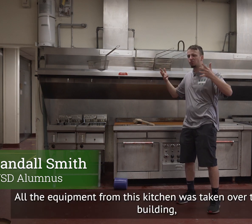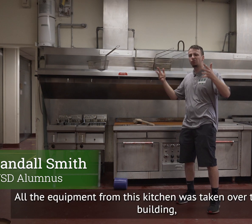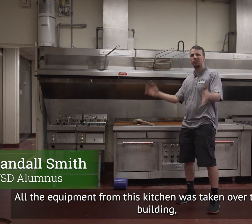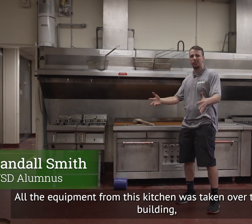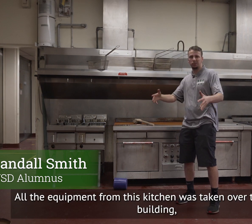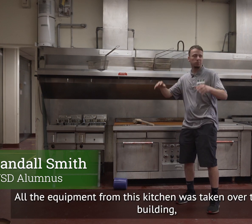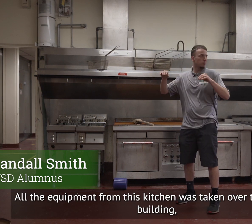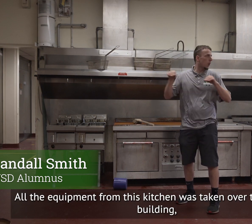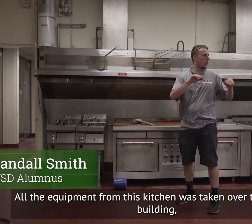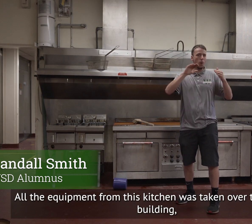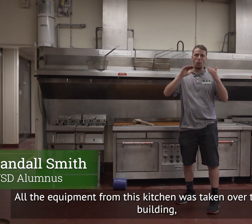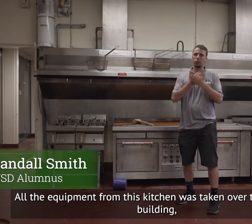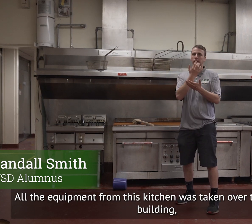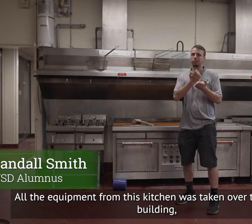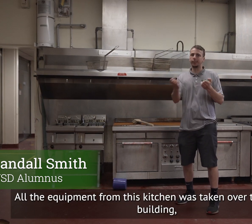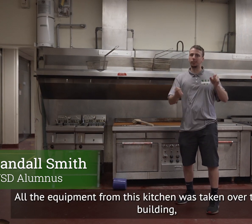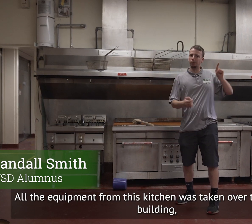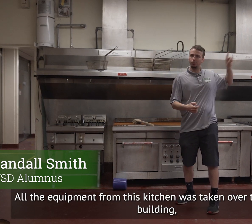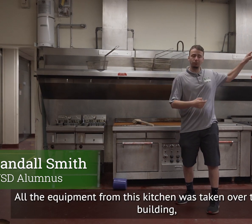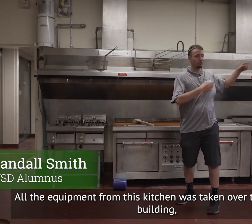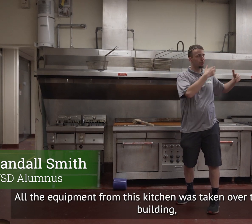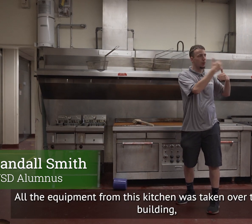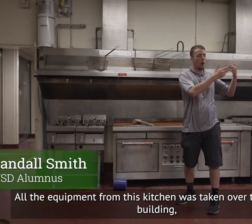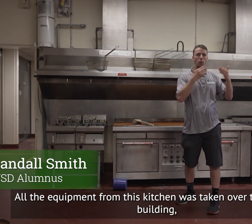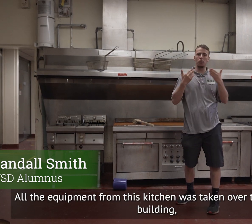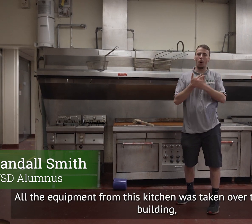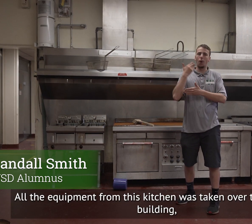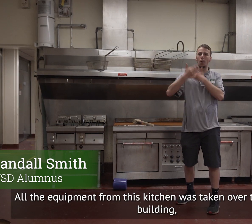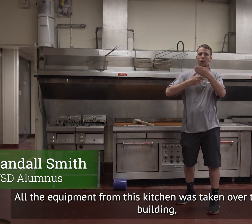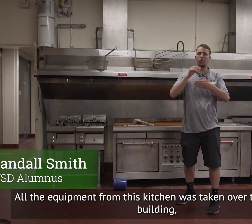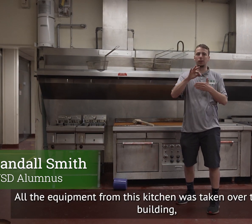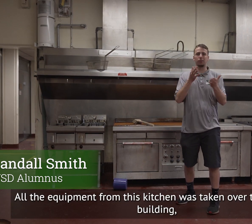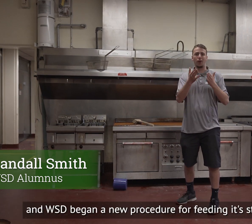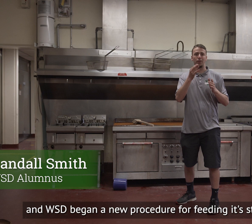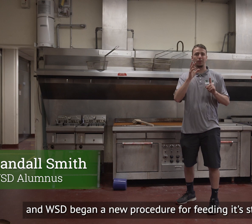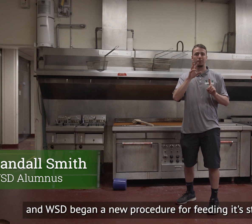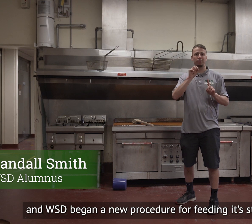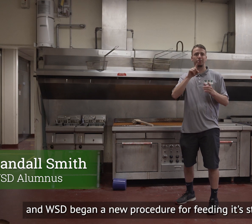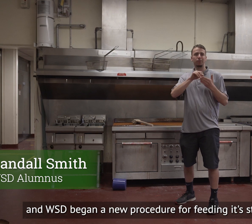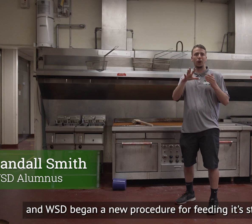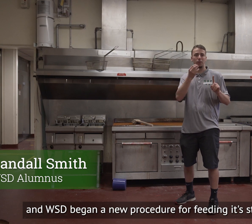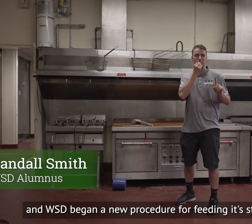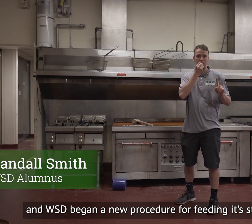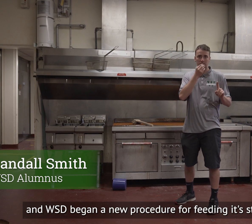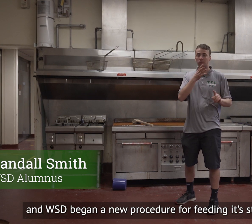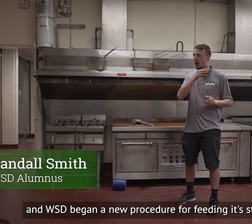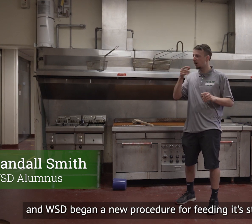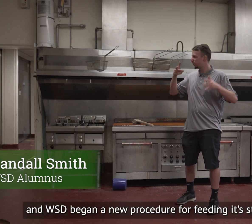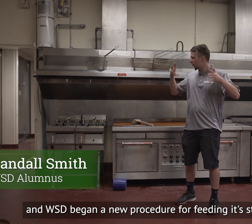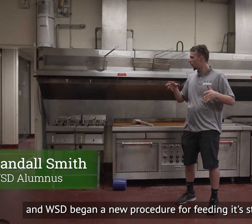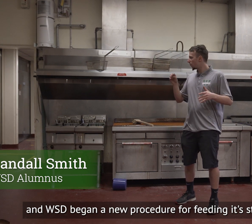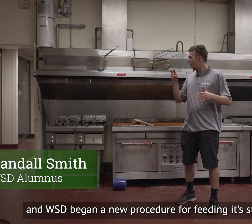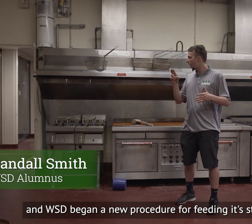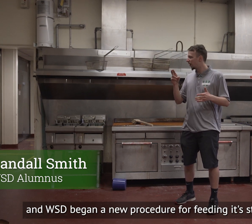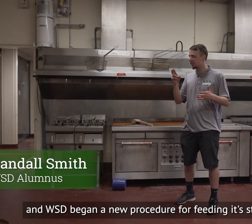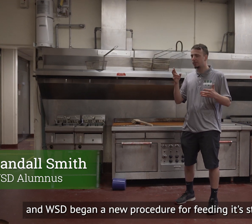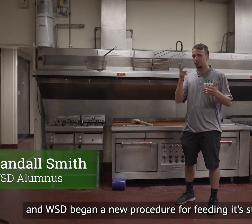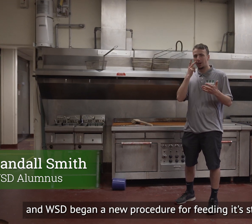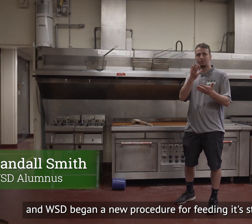All the equipment from this kitchen was taken over to the new building, and WSD began a new procedure for feeding its